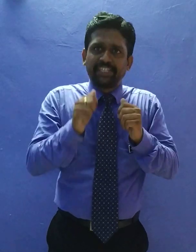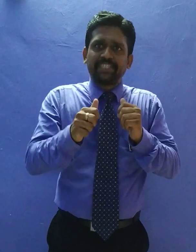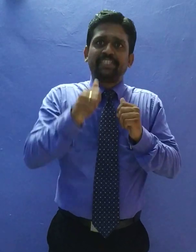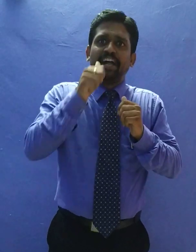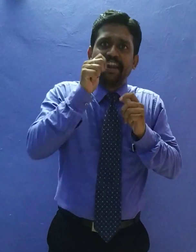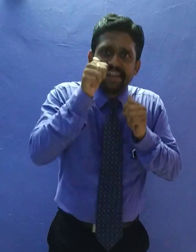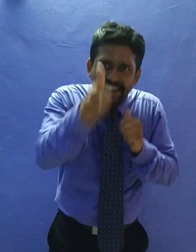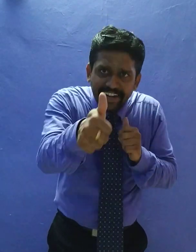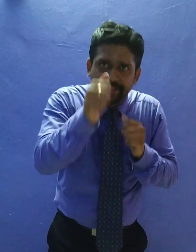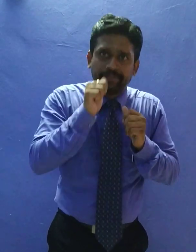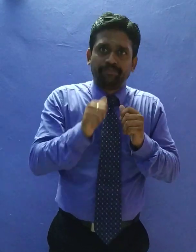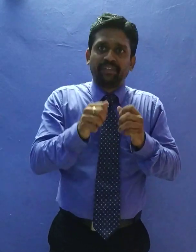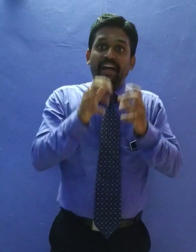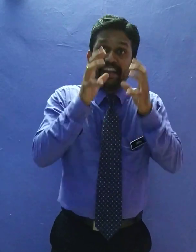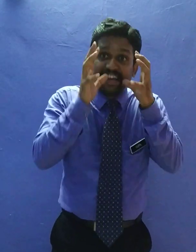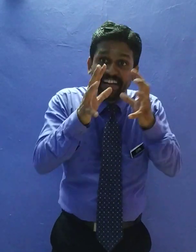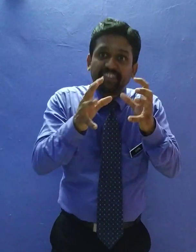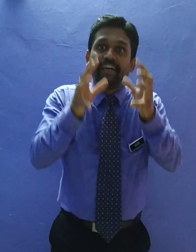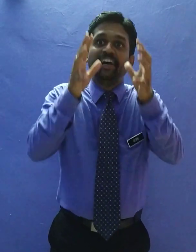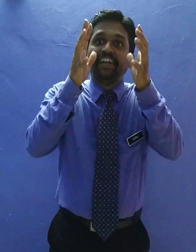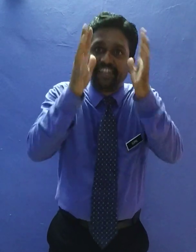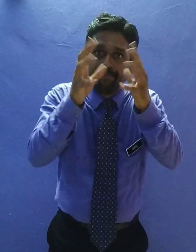as leader, lead the team,